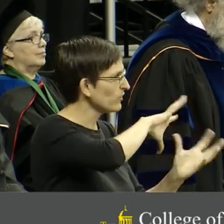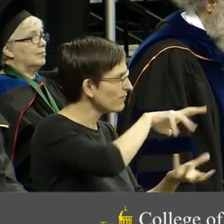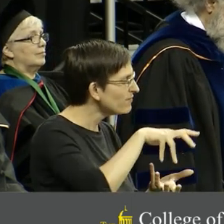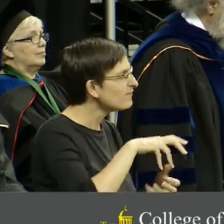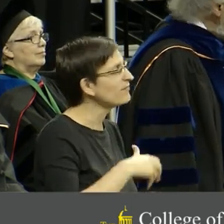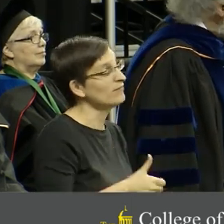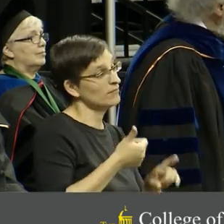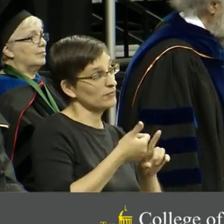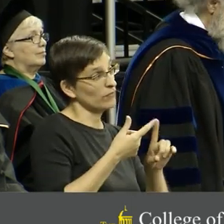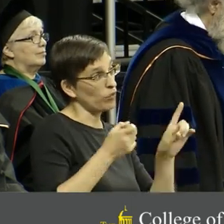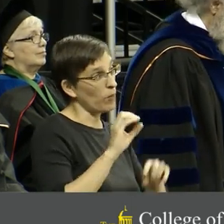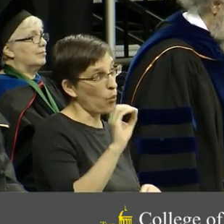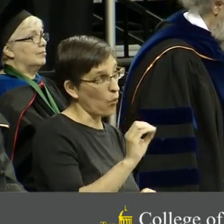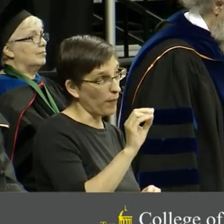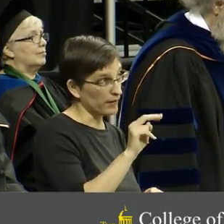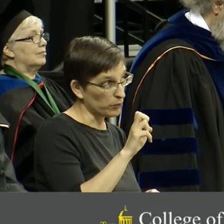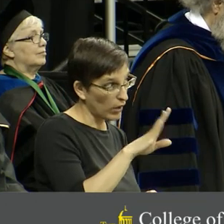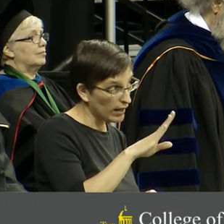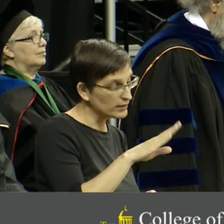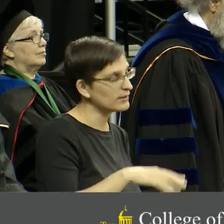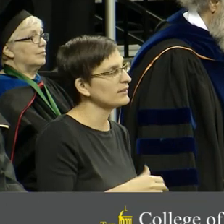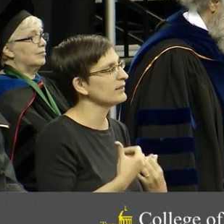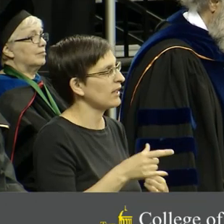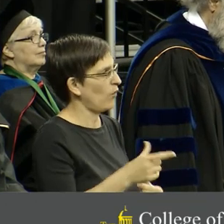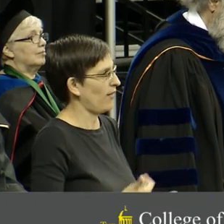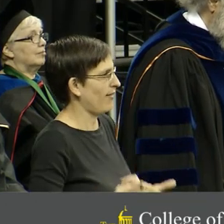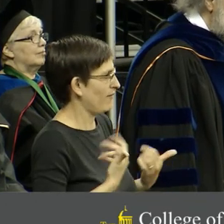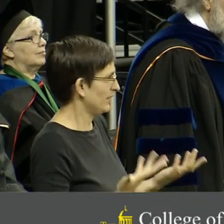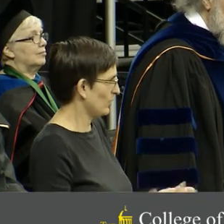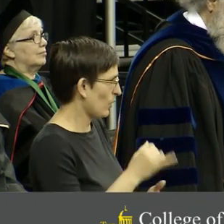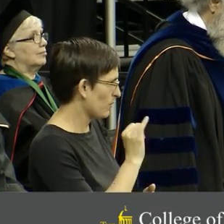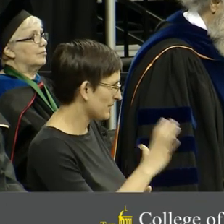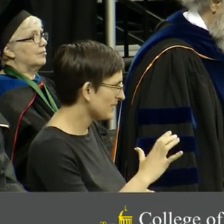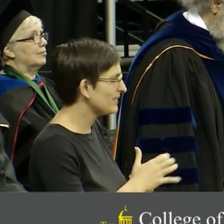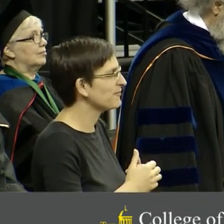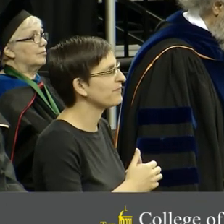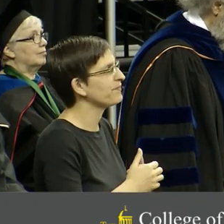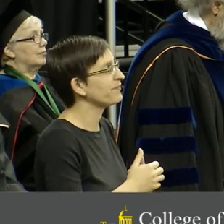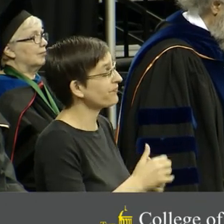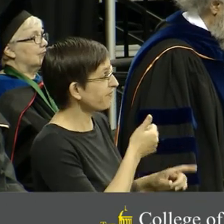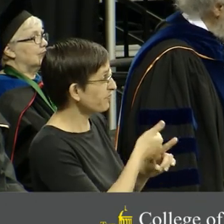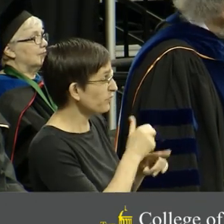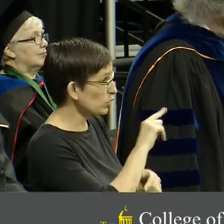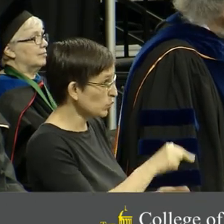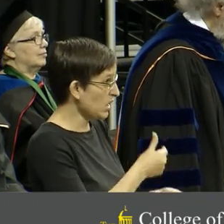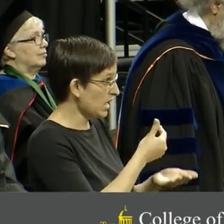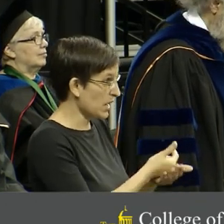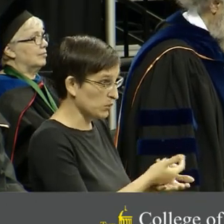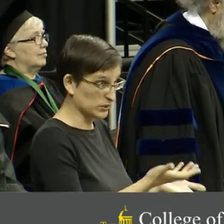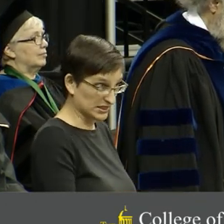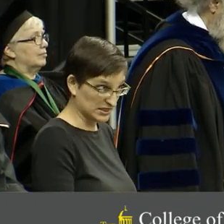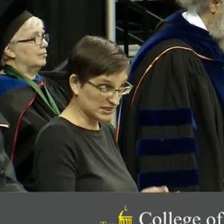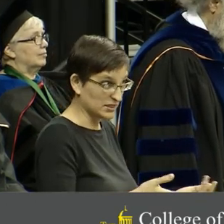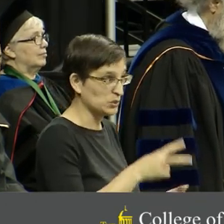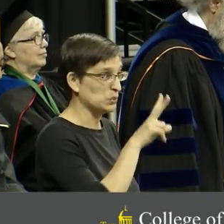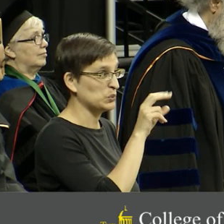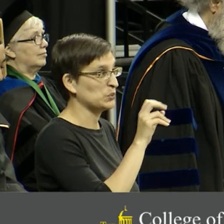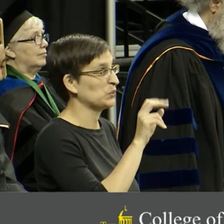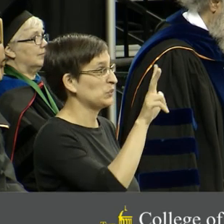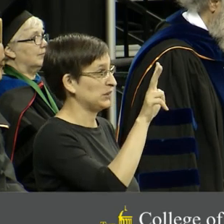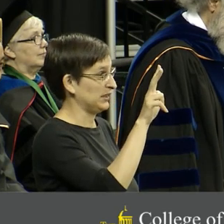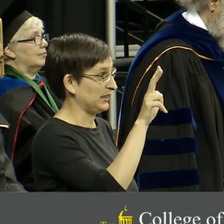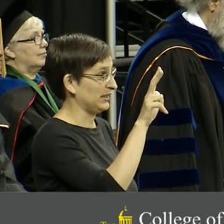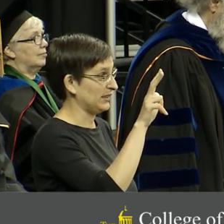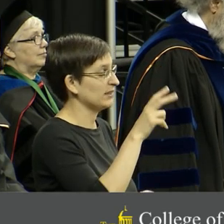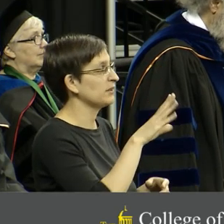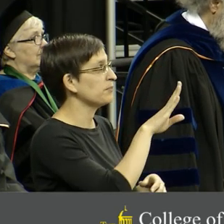Nebraska, Andy now resides in Iowa City. Andy graduated from the University of Iowa in 2003